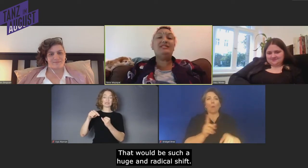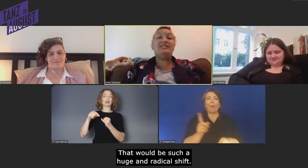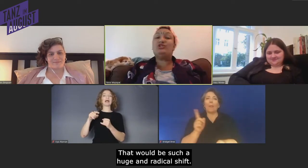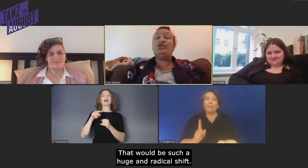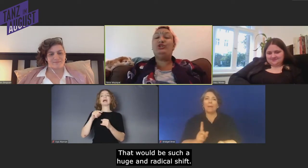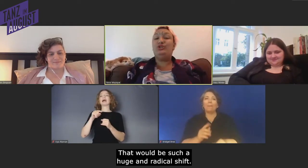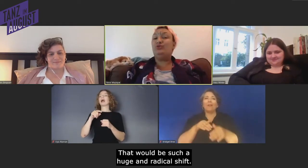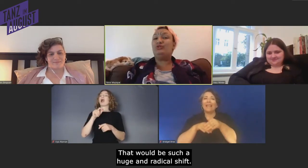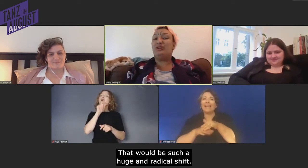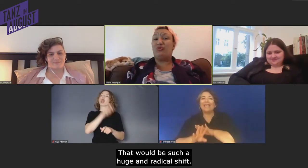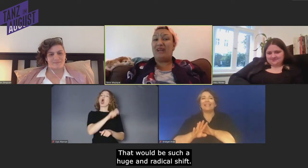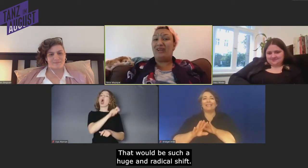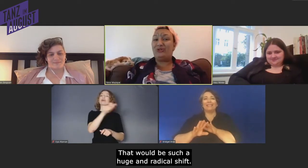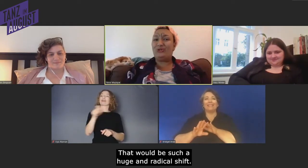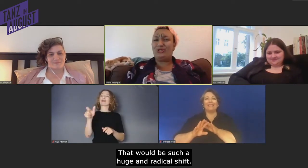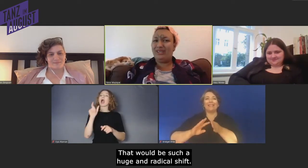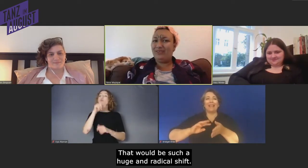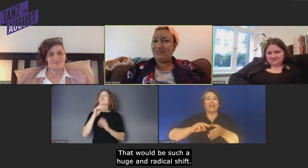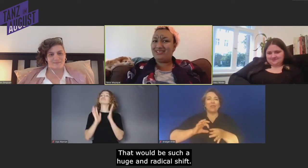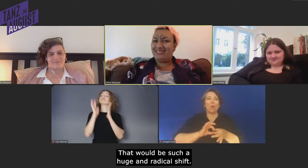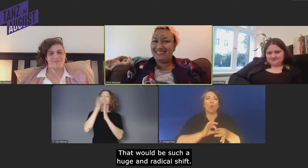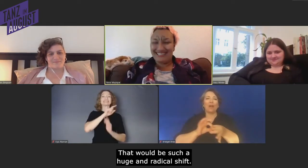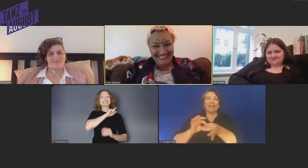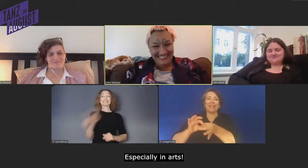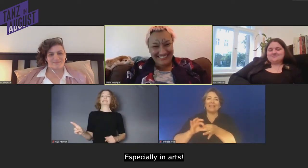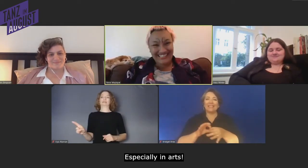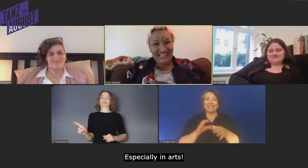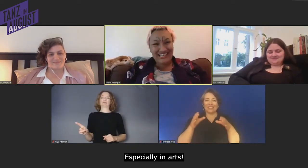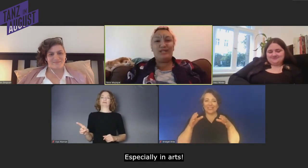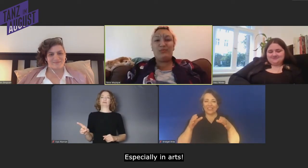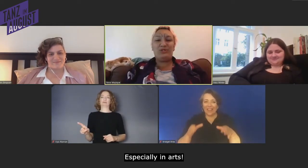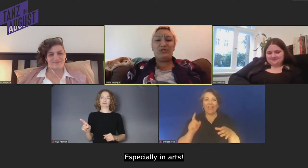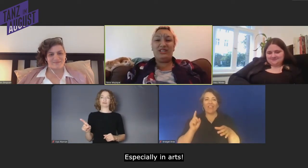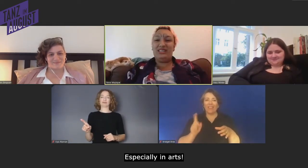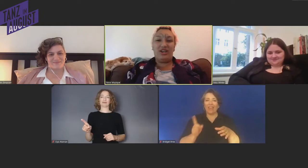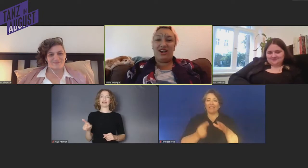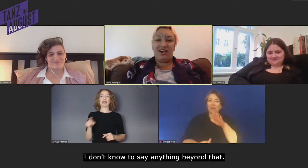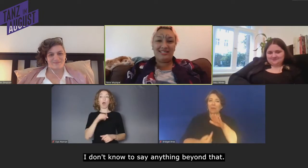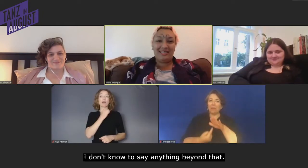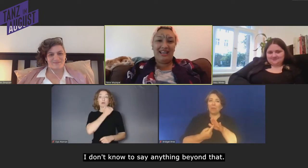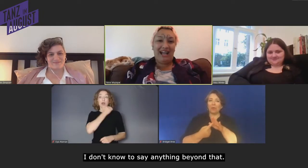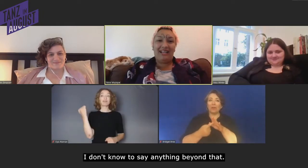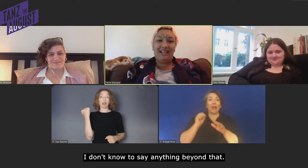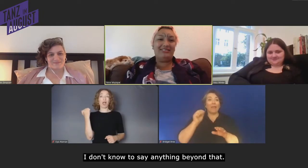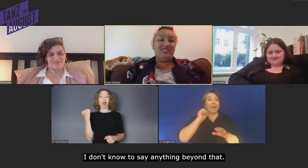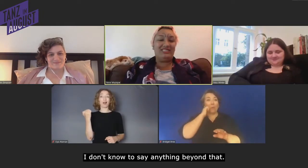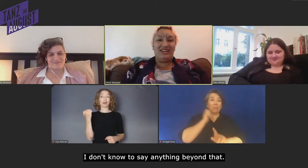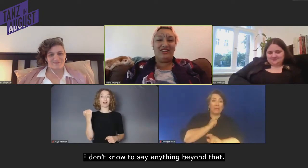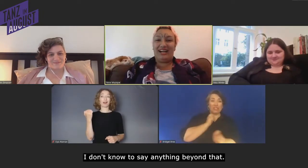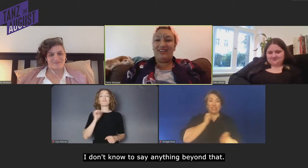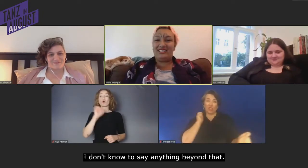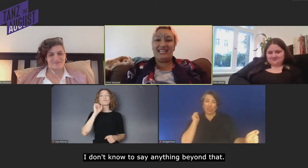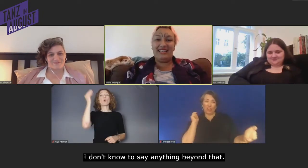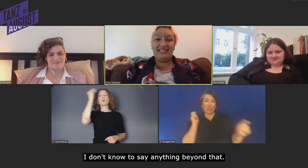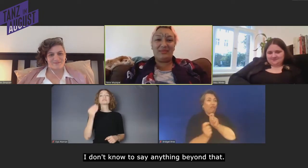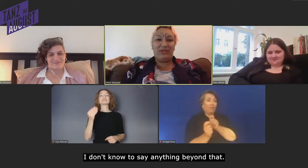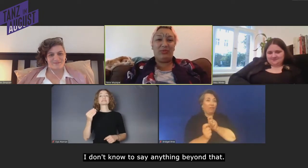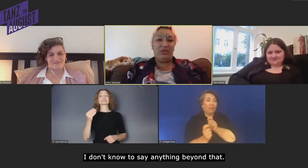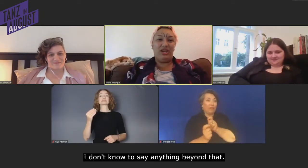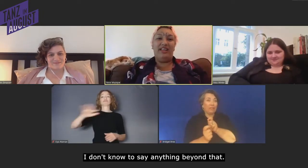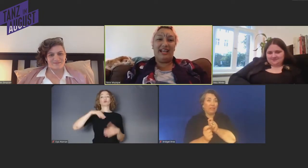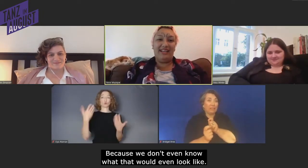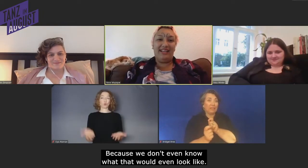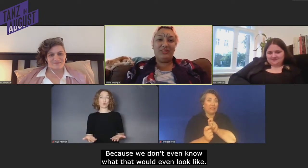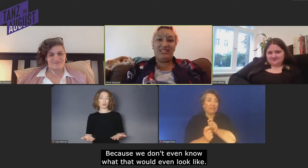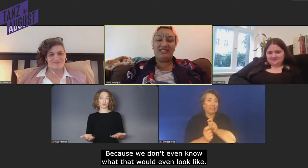be such a huge and radical shift, especially in the arts, that I don't even know how to say something